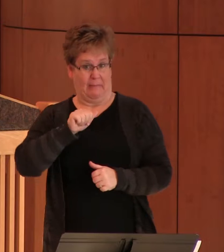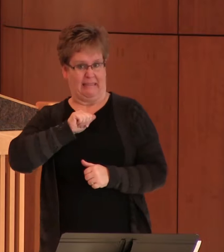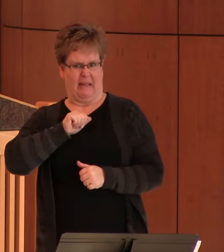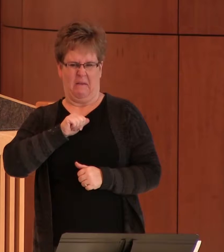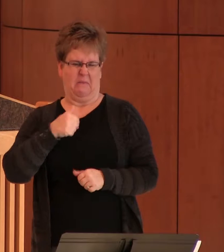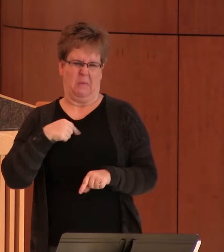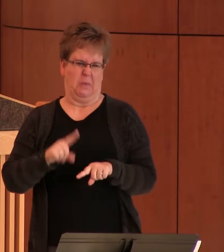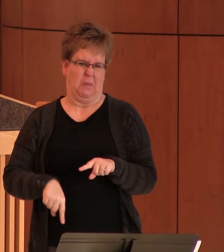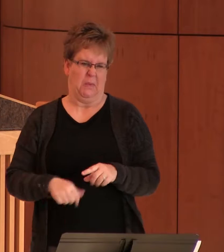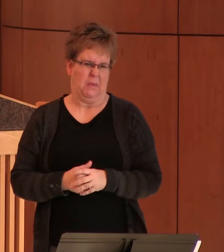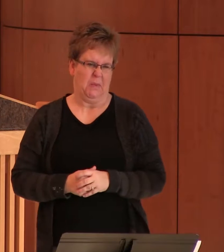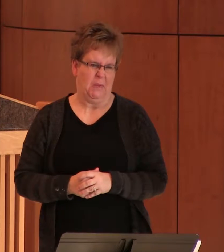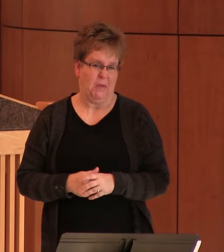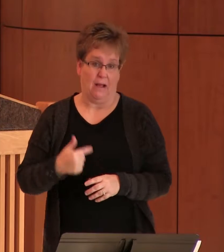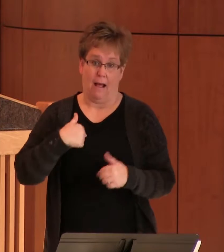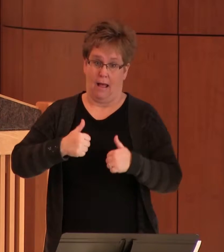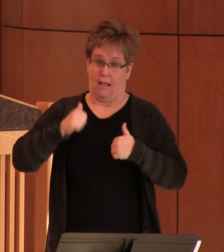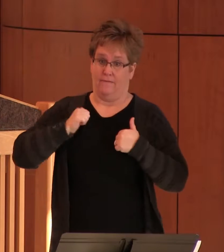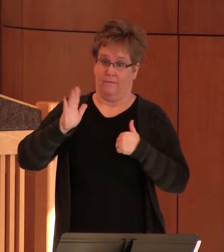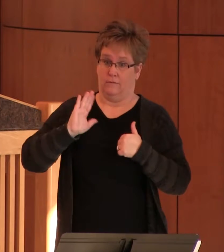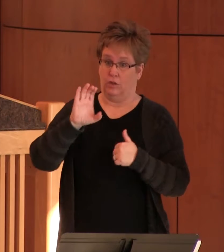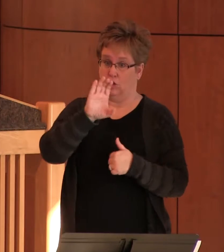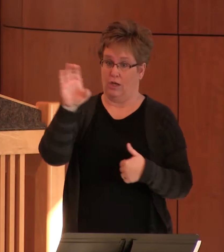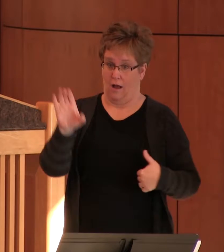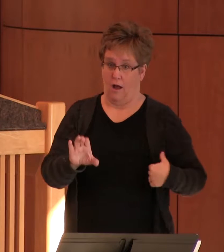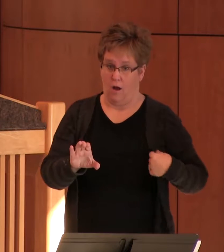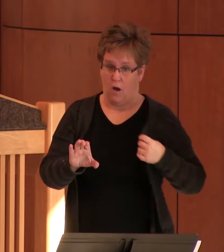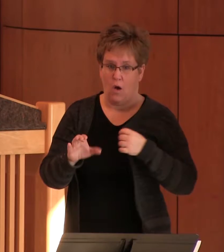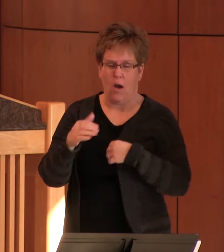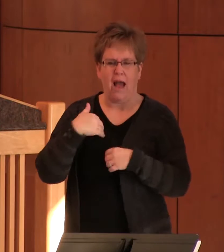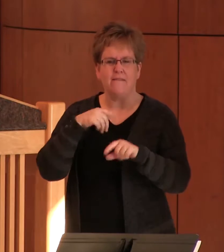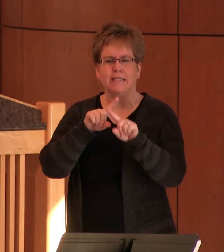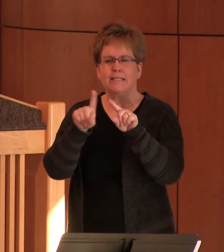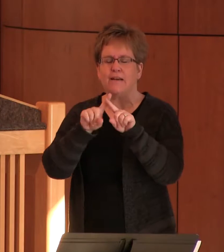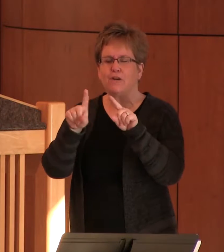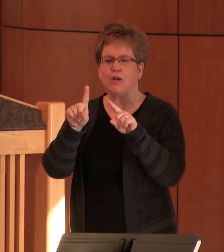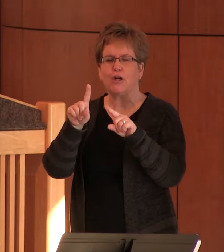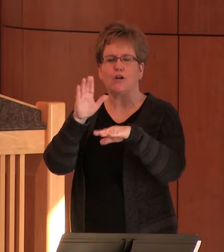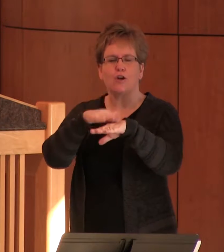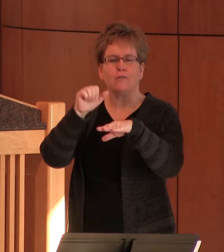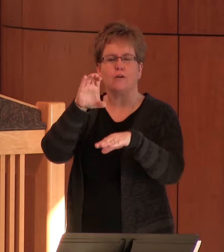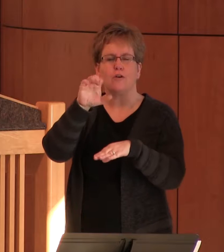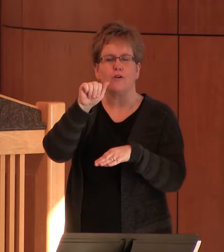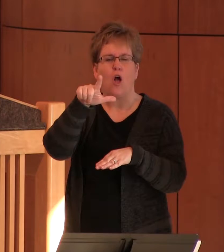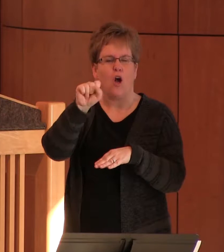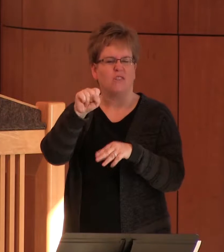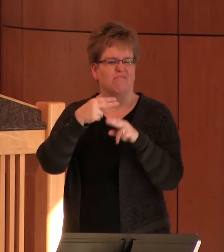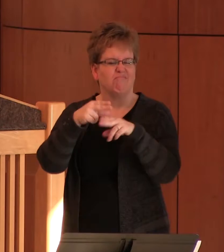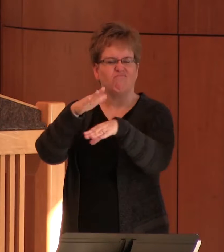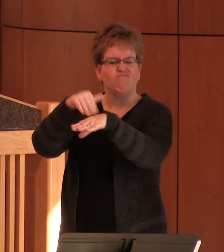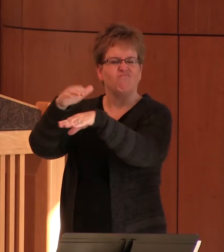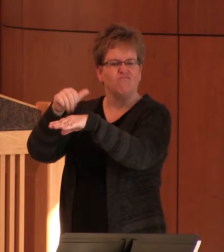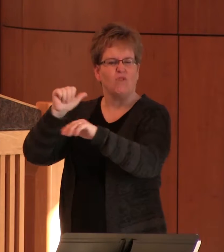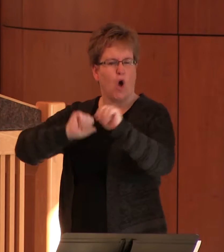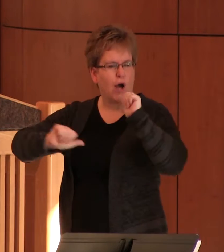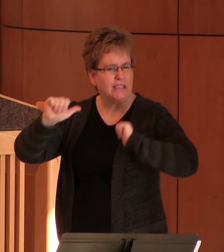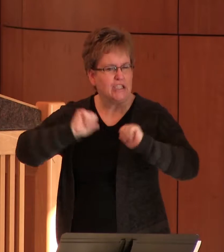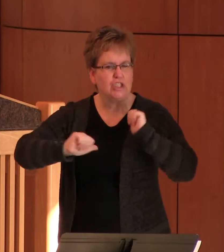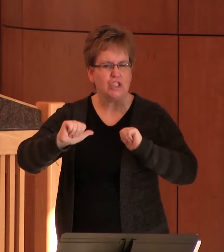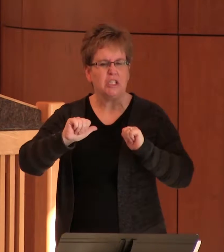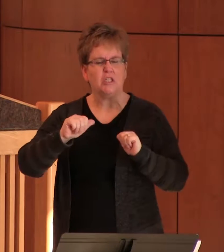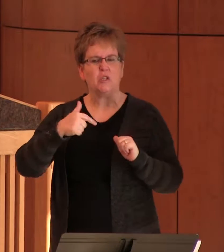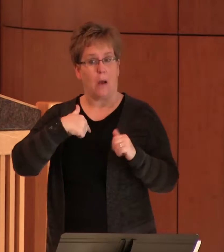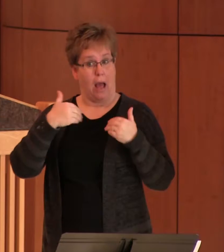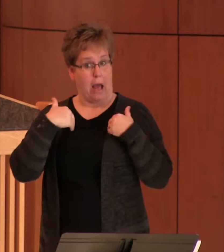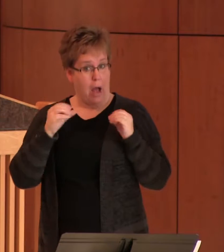do it. And when I lived in Chicago, they had these casting calls every so often. They would have these auditions. And so I